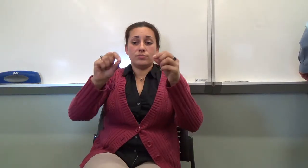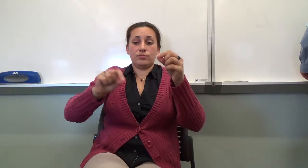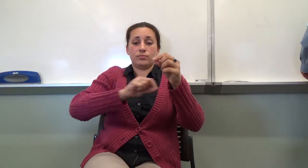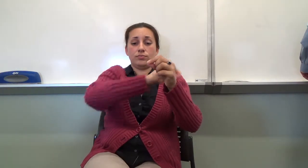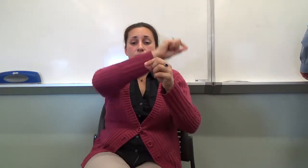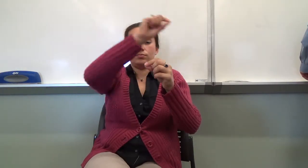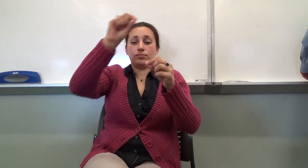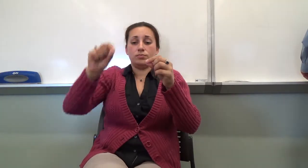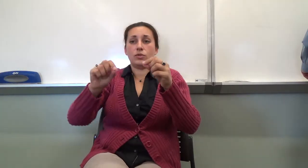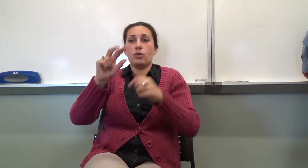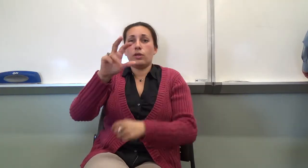circle.